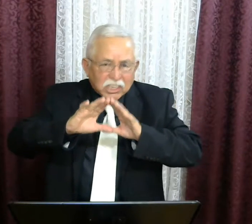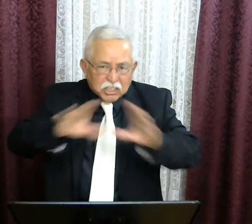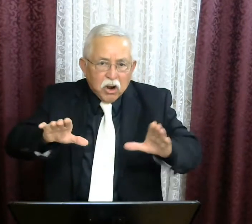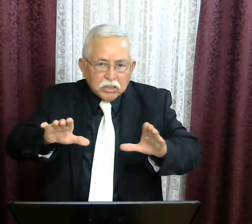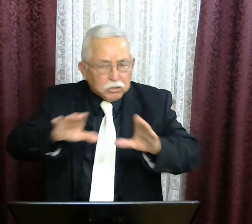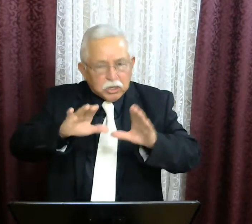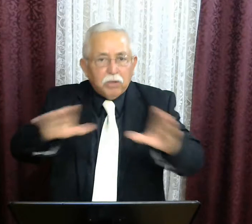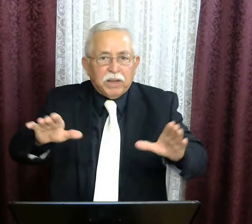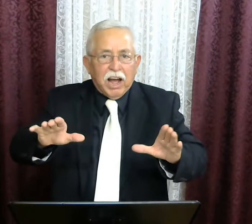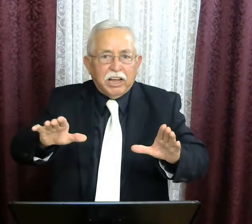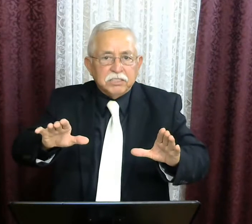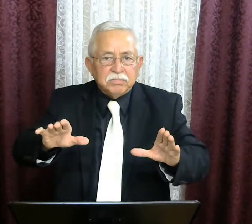desires to serve God.